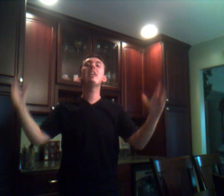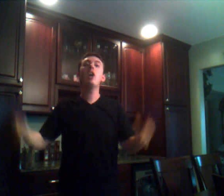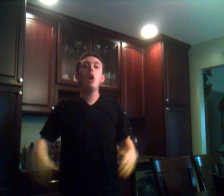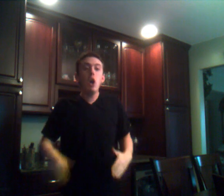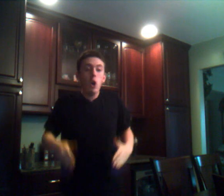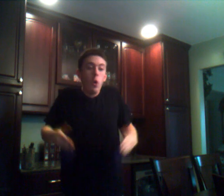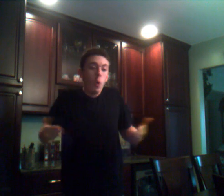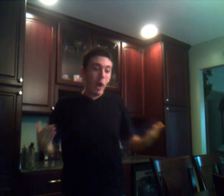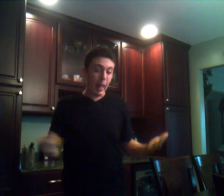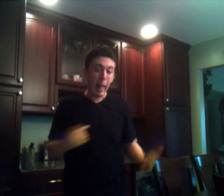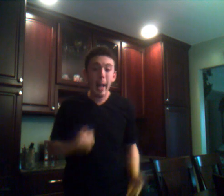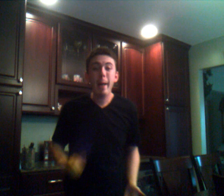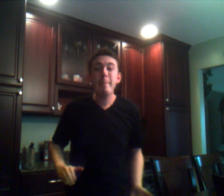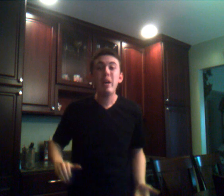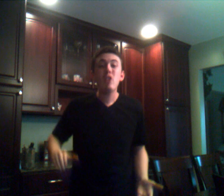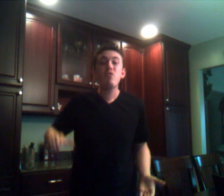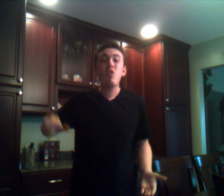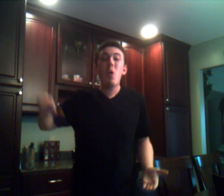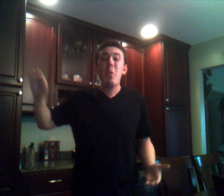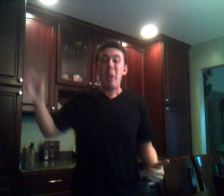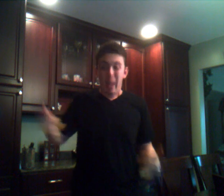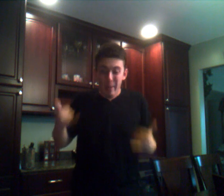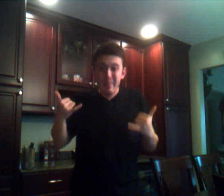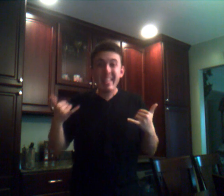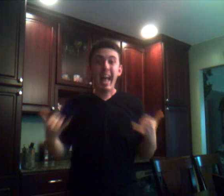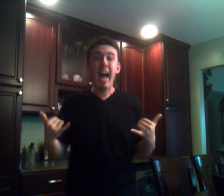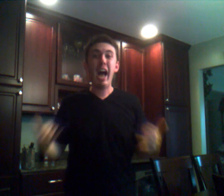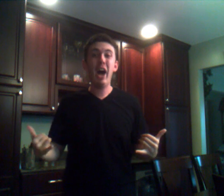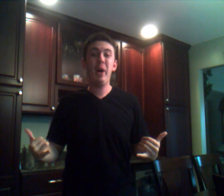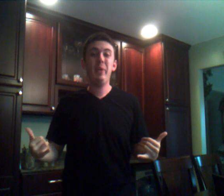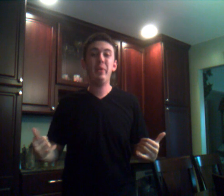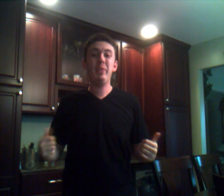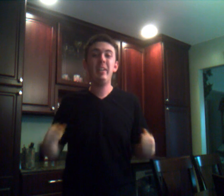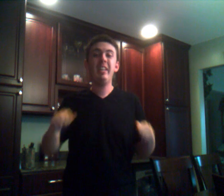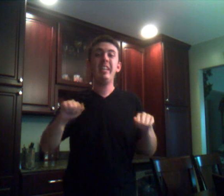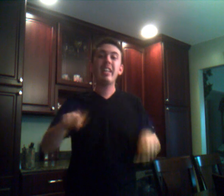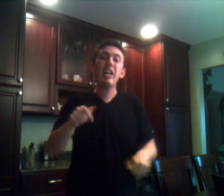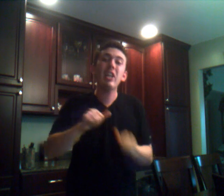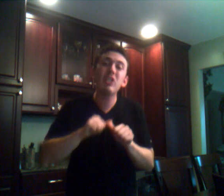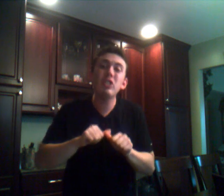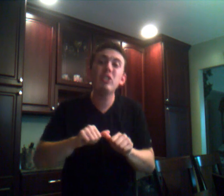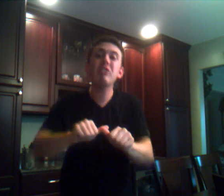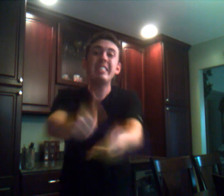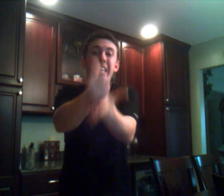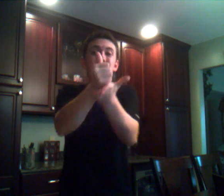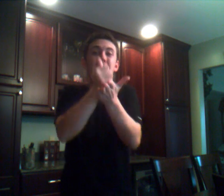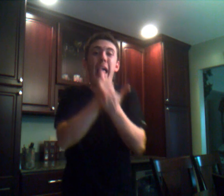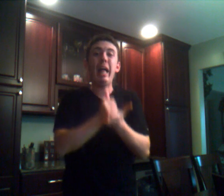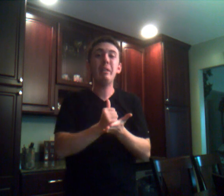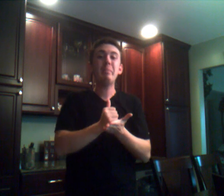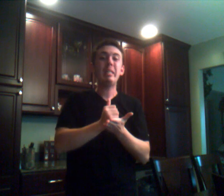While I'm all grown up now Can you still help?